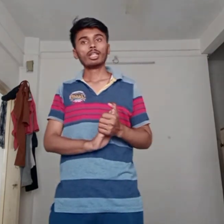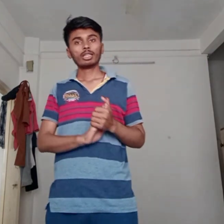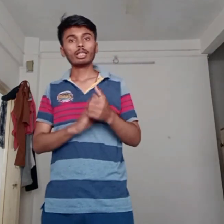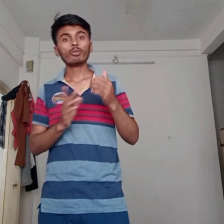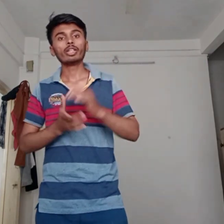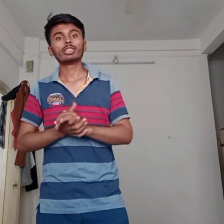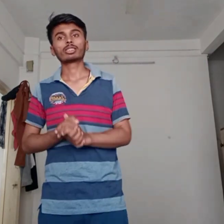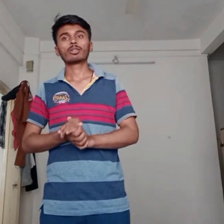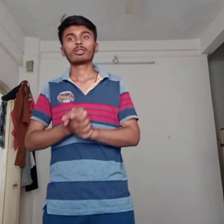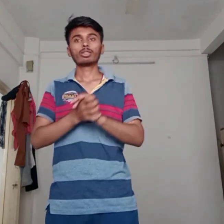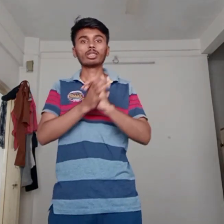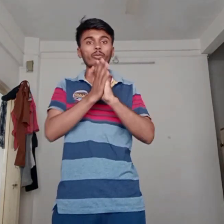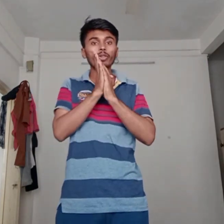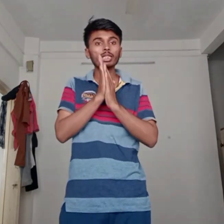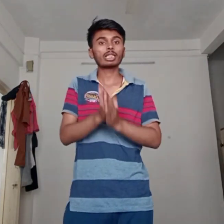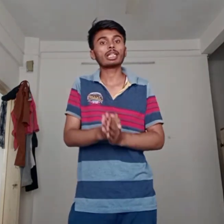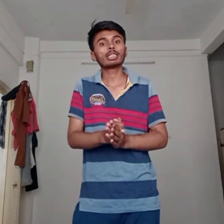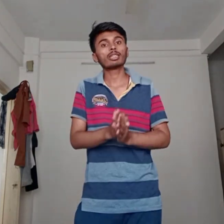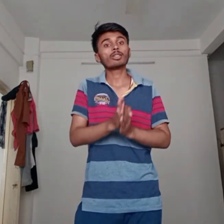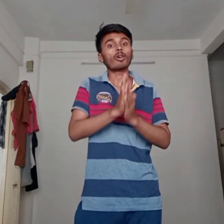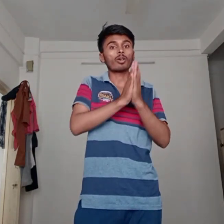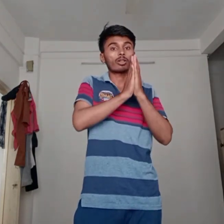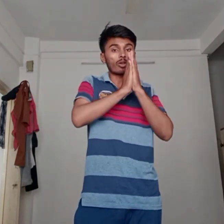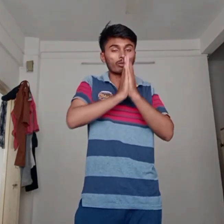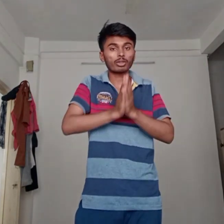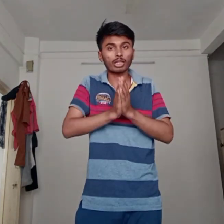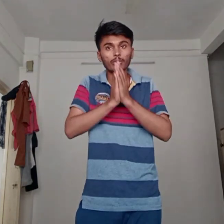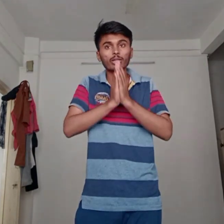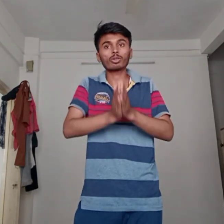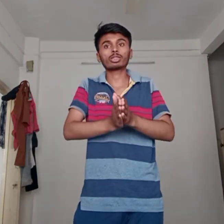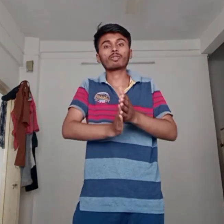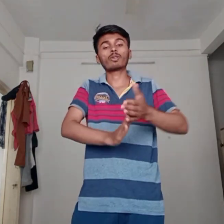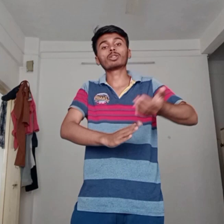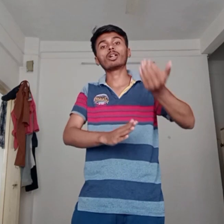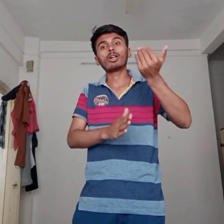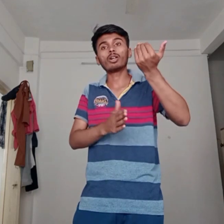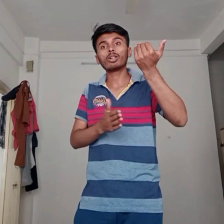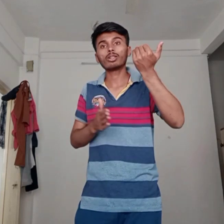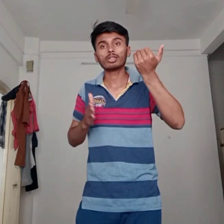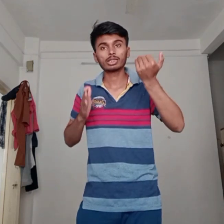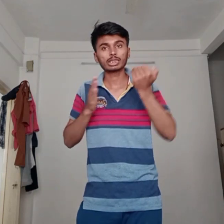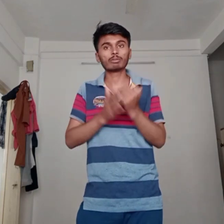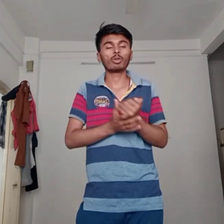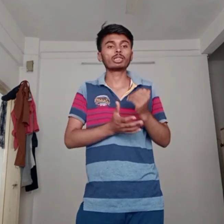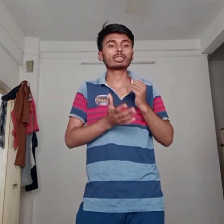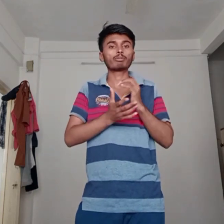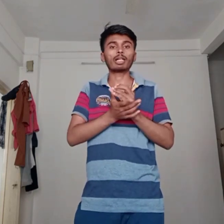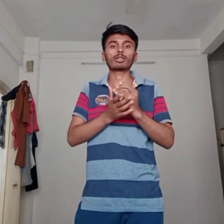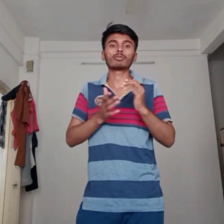Then veins. The vein carry the carbon dioxide from the all body's part of the